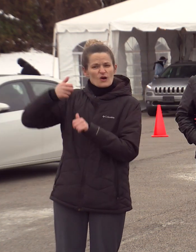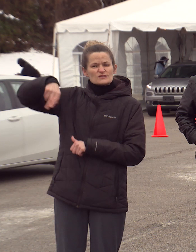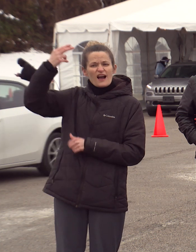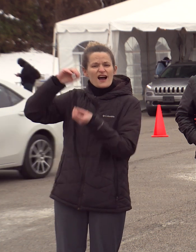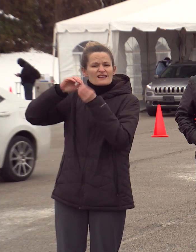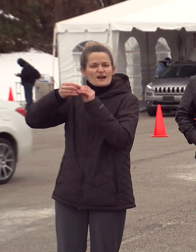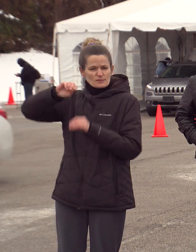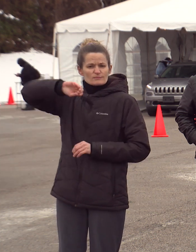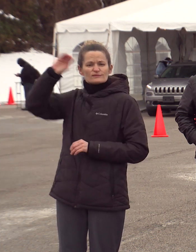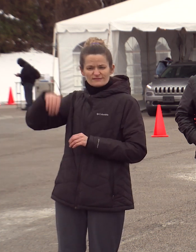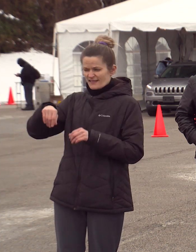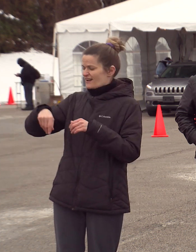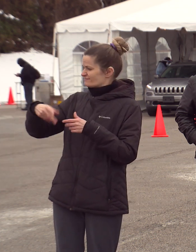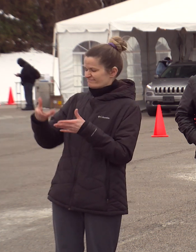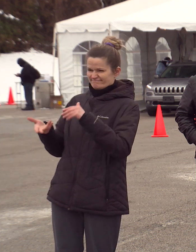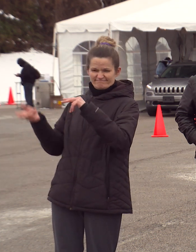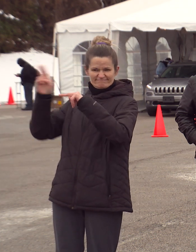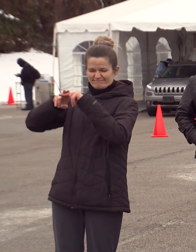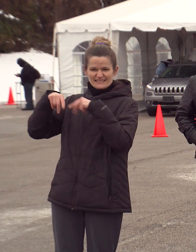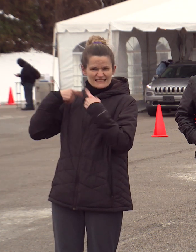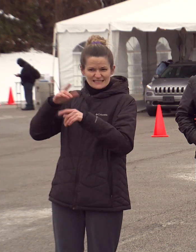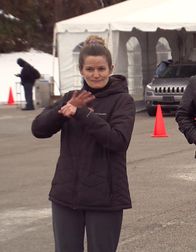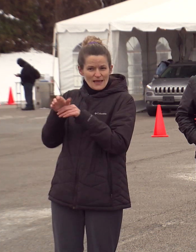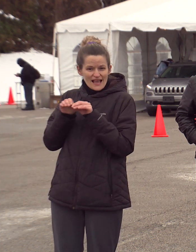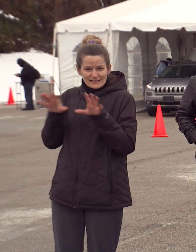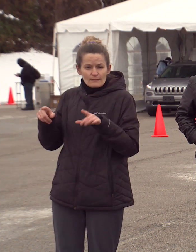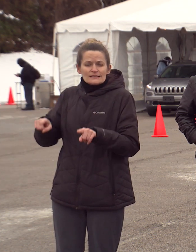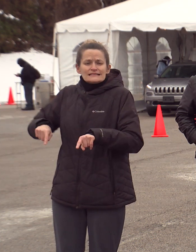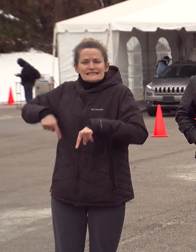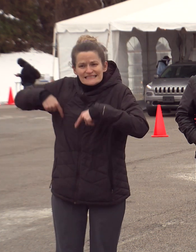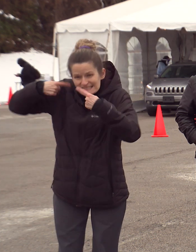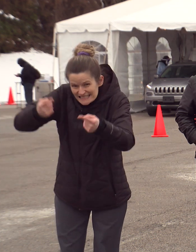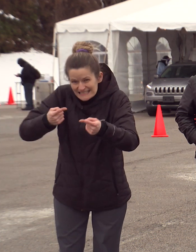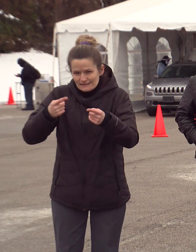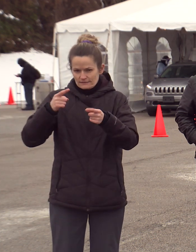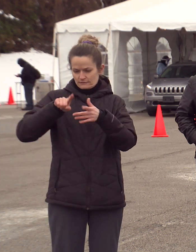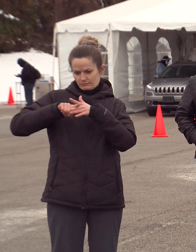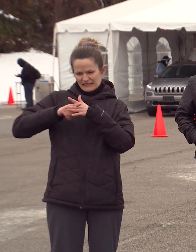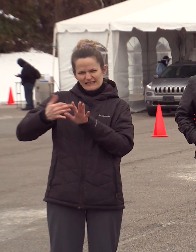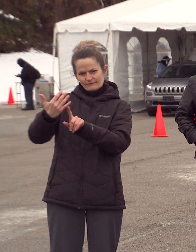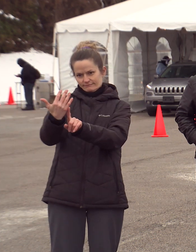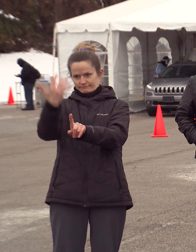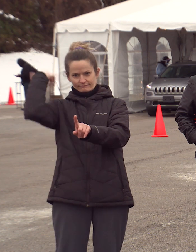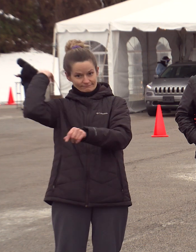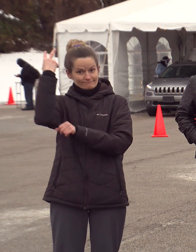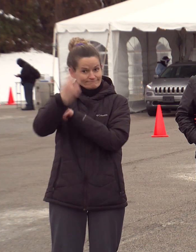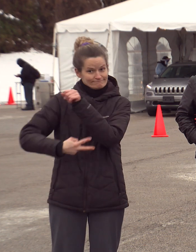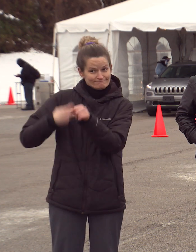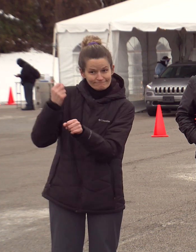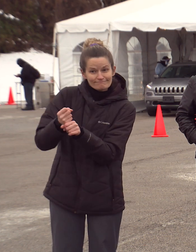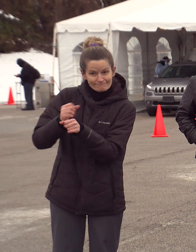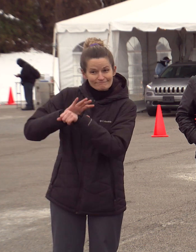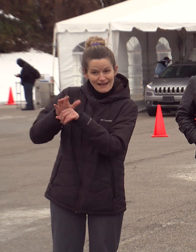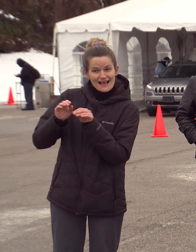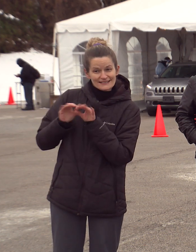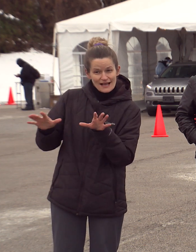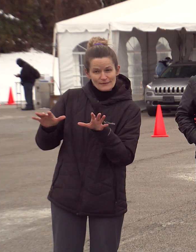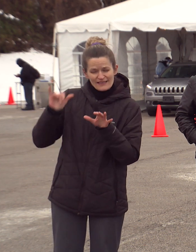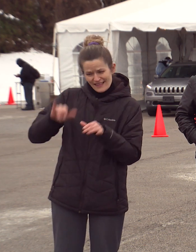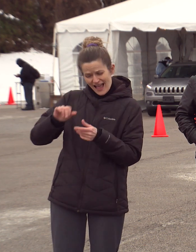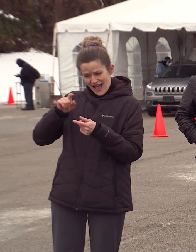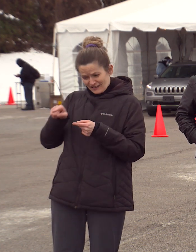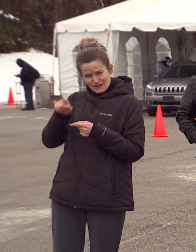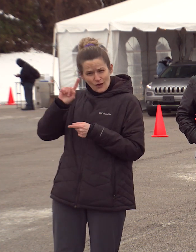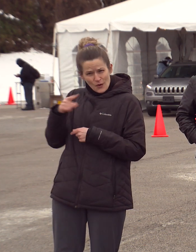we have seen since the start of the pandemic. If there is any good news from the data, it's that we are seeing more hospitalizations for those